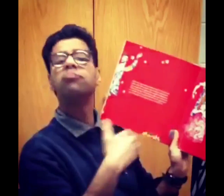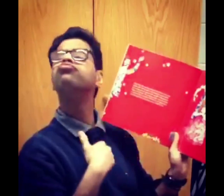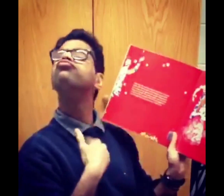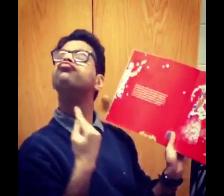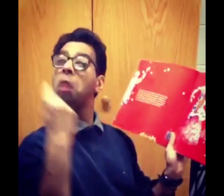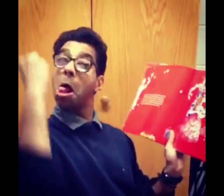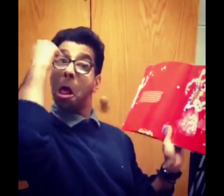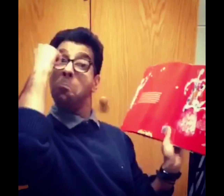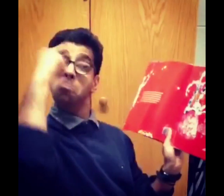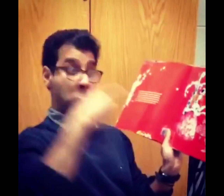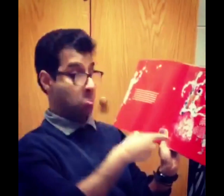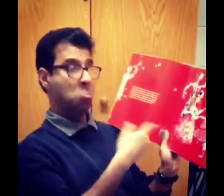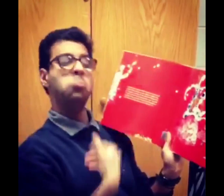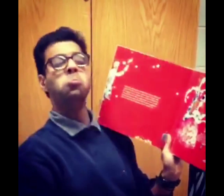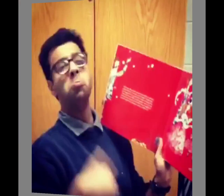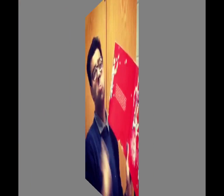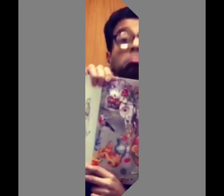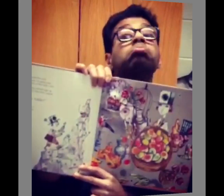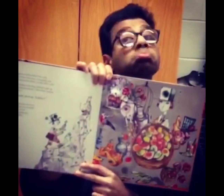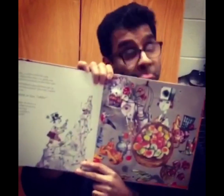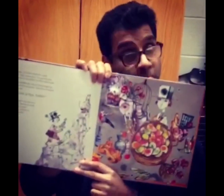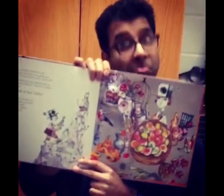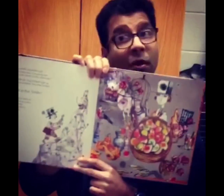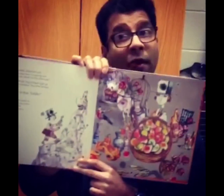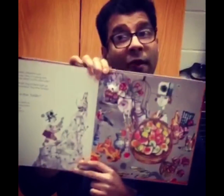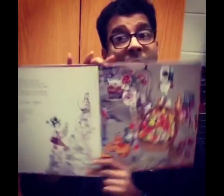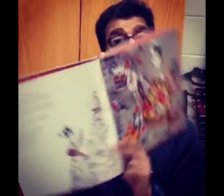Beautiful. I really like that.